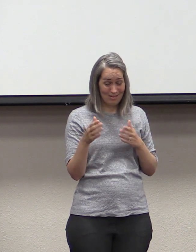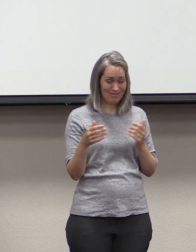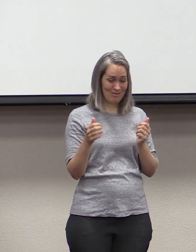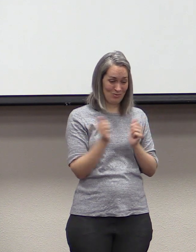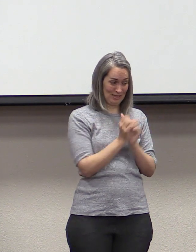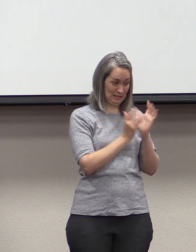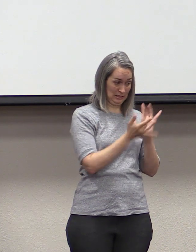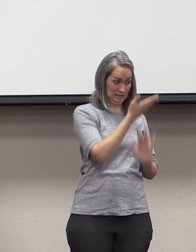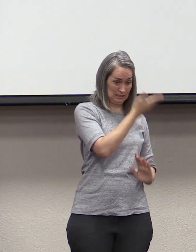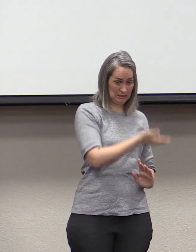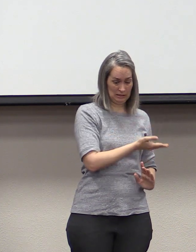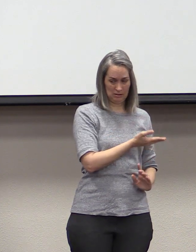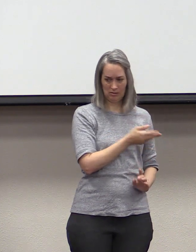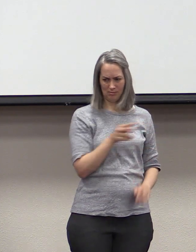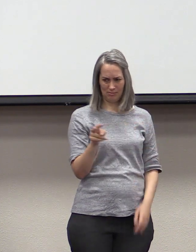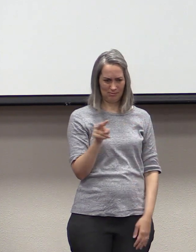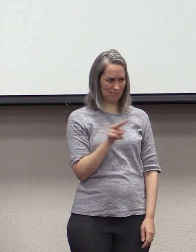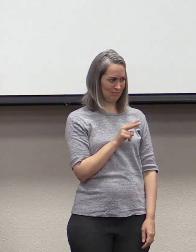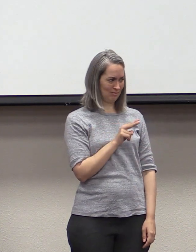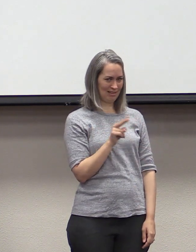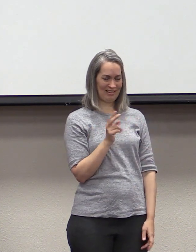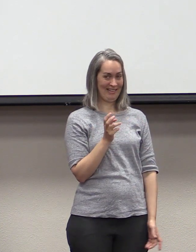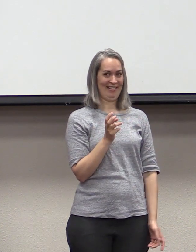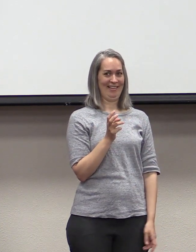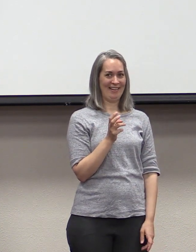Jesus. And it's in that